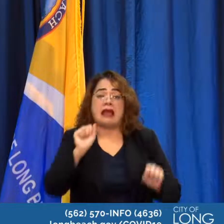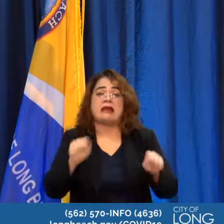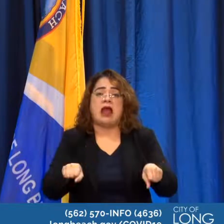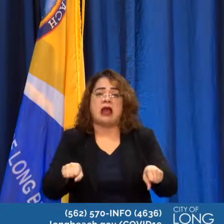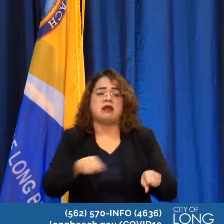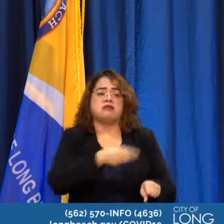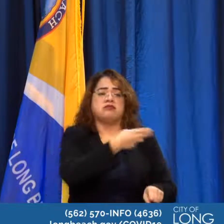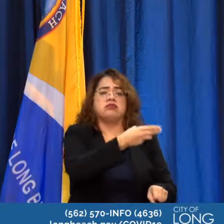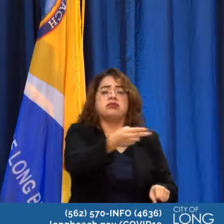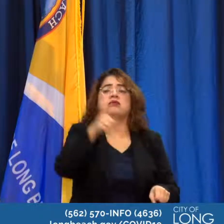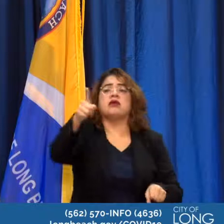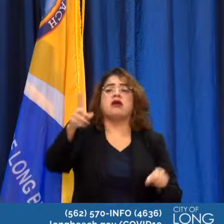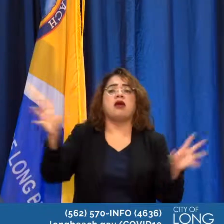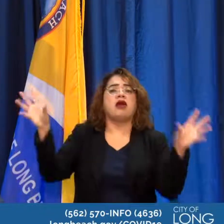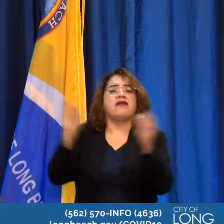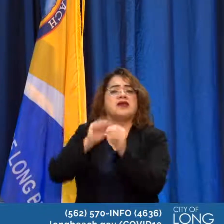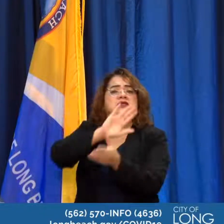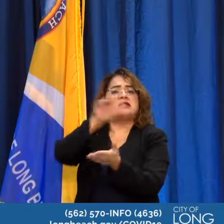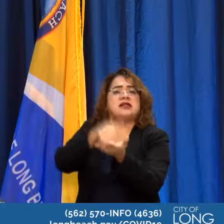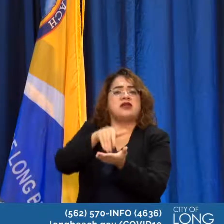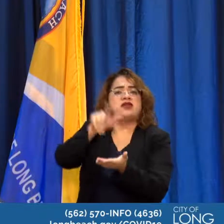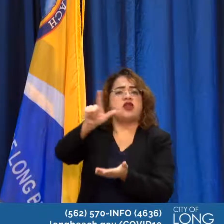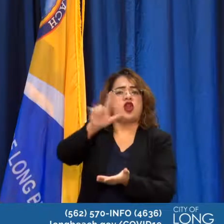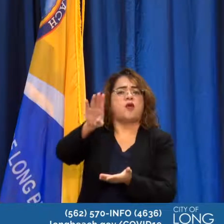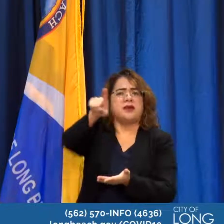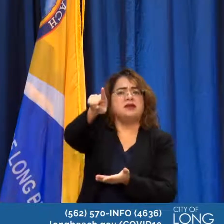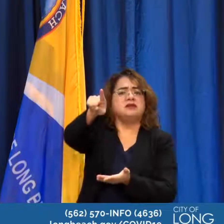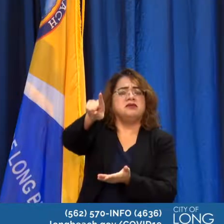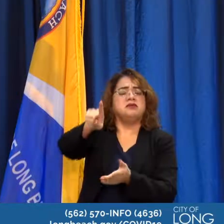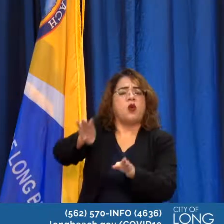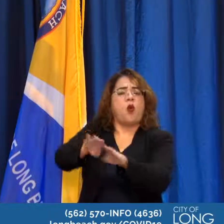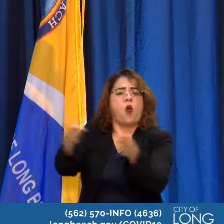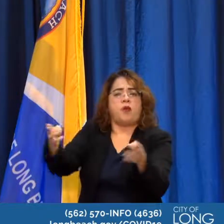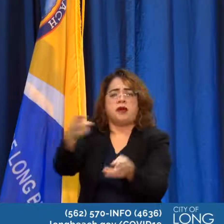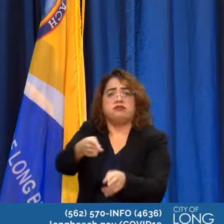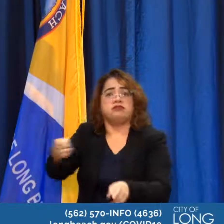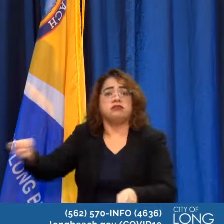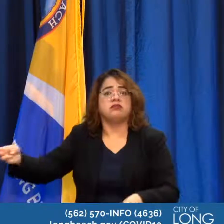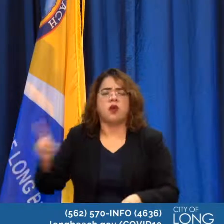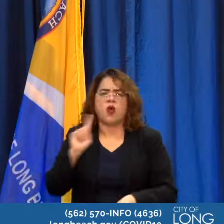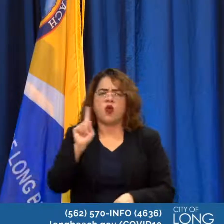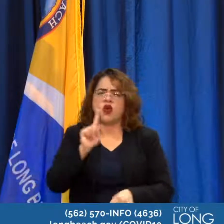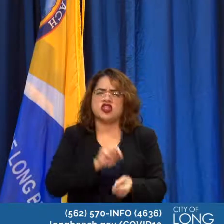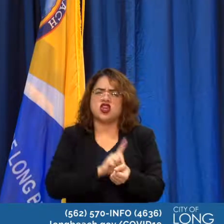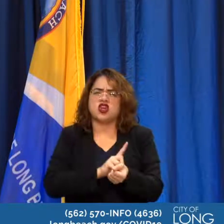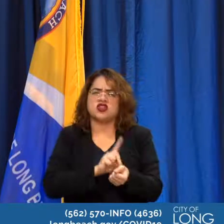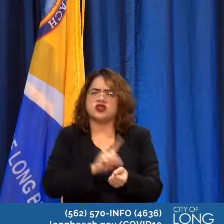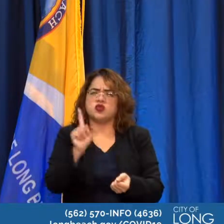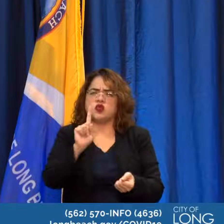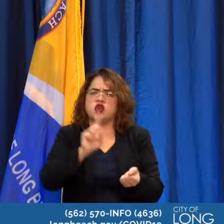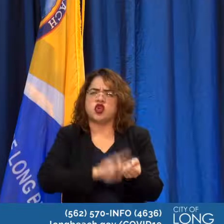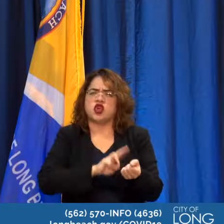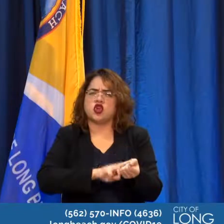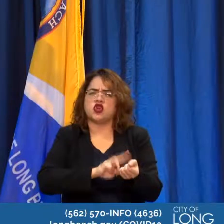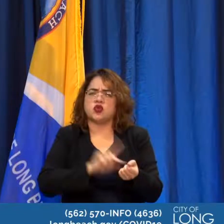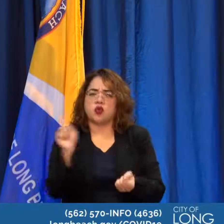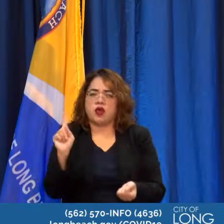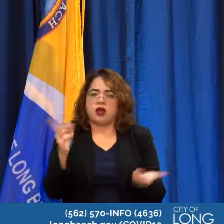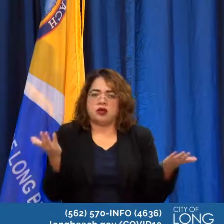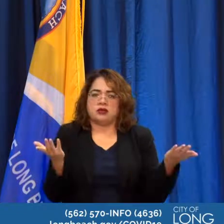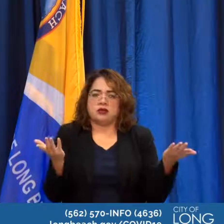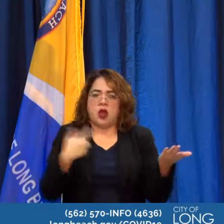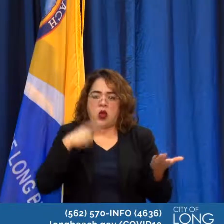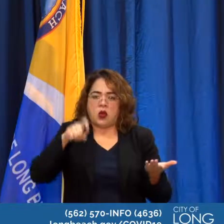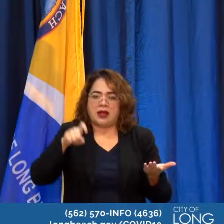We can open up the convention center and put beds in there tomorrow, but if there aren't enough doctors and nurses to staff the